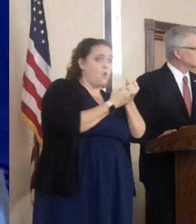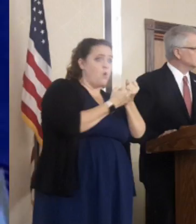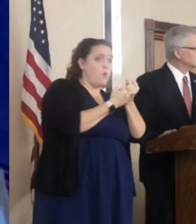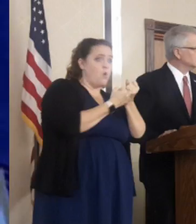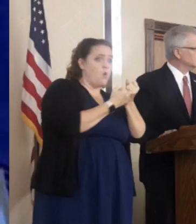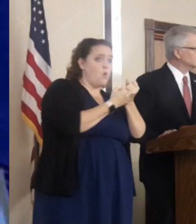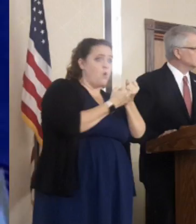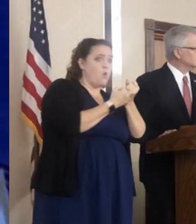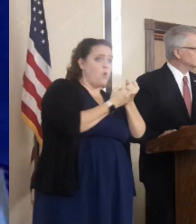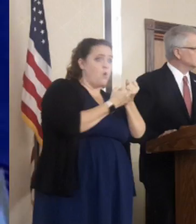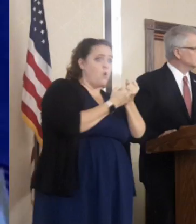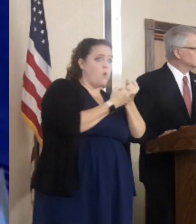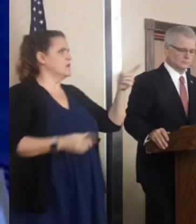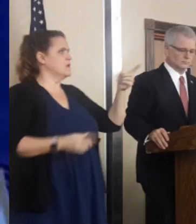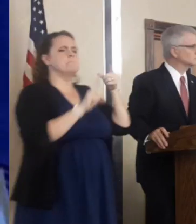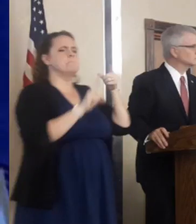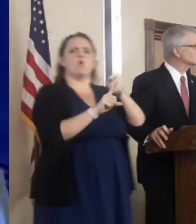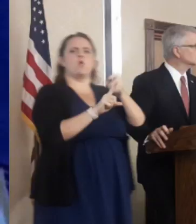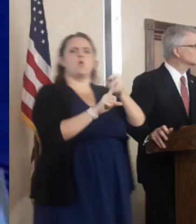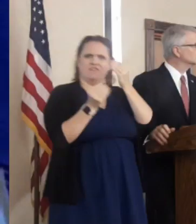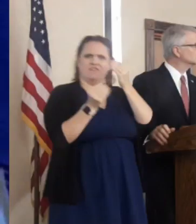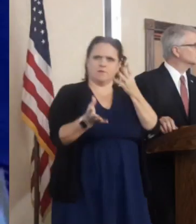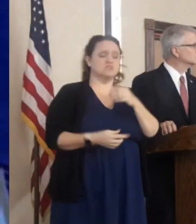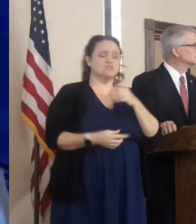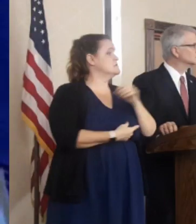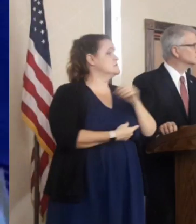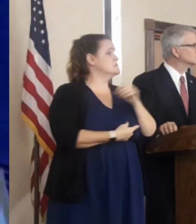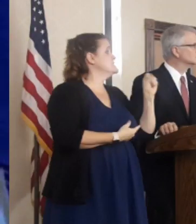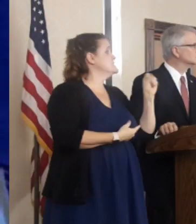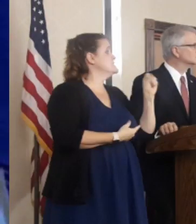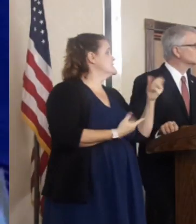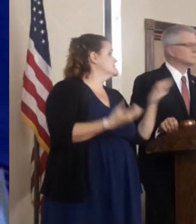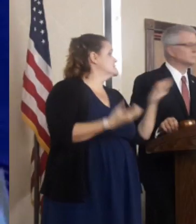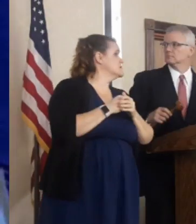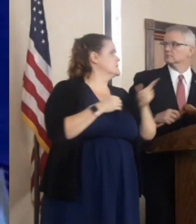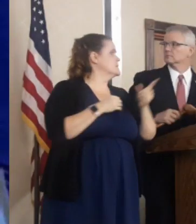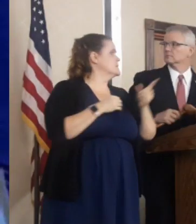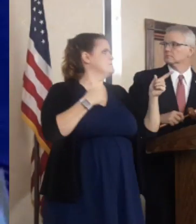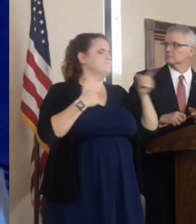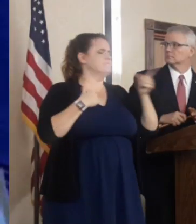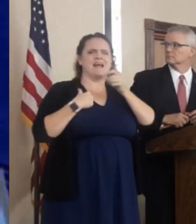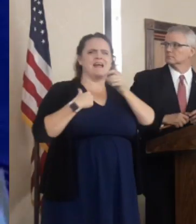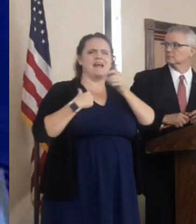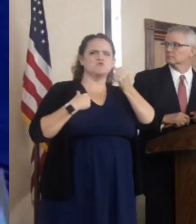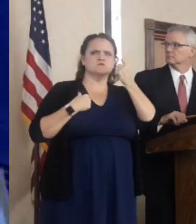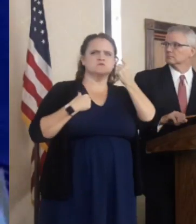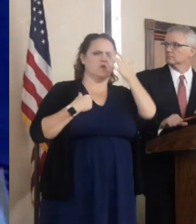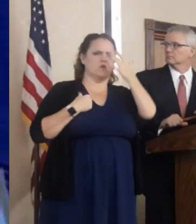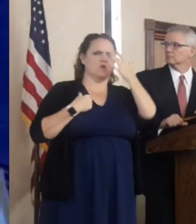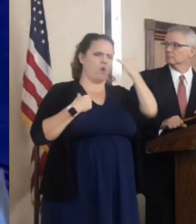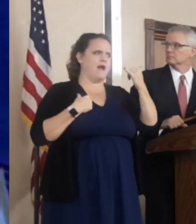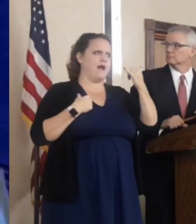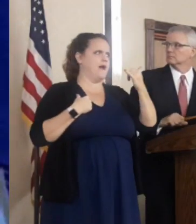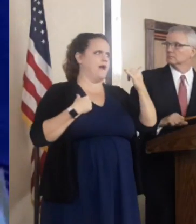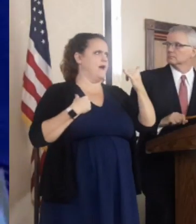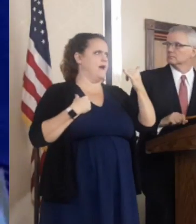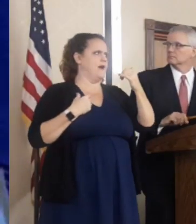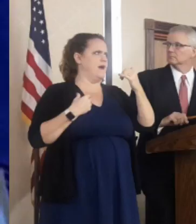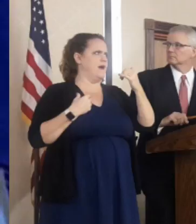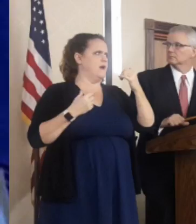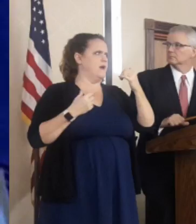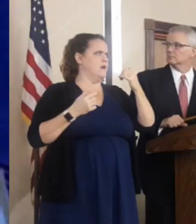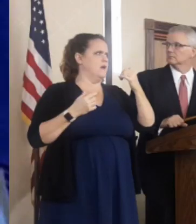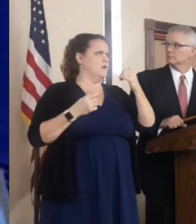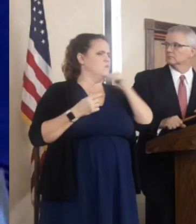Yes. I'm not sure I understand why we won't. One of them said weekly update. The other one was oh yeah, I included